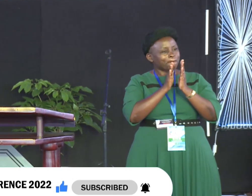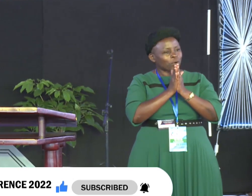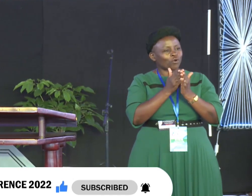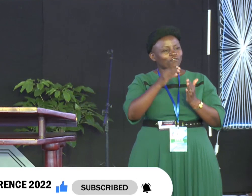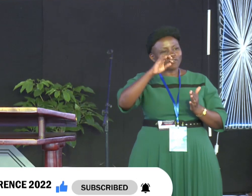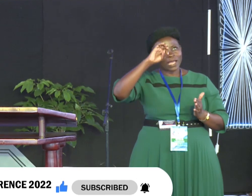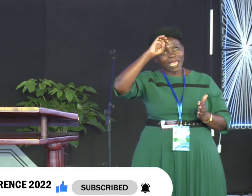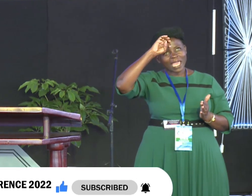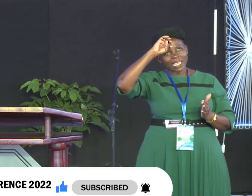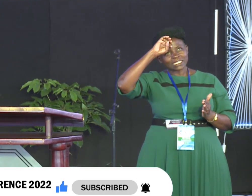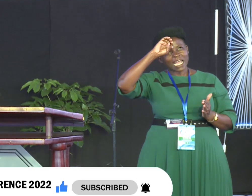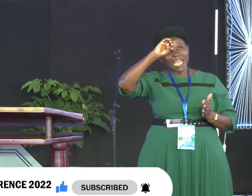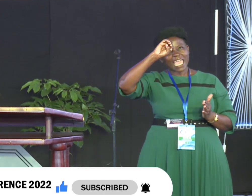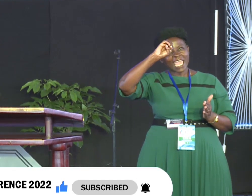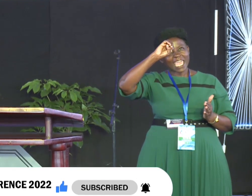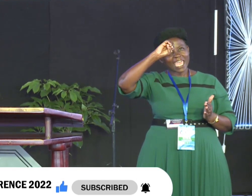Esther.